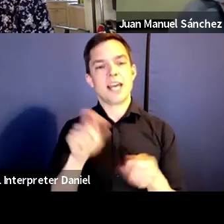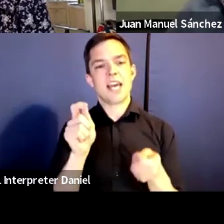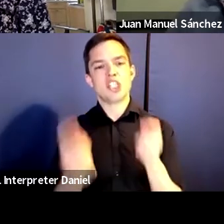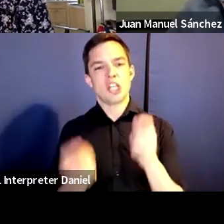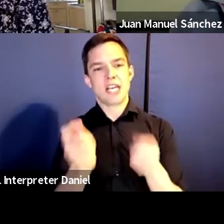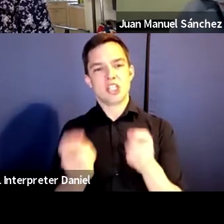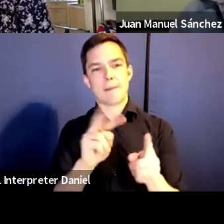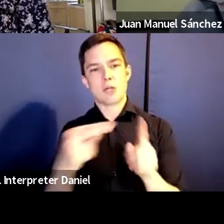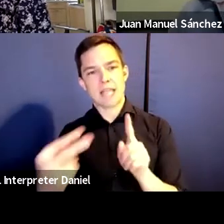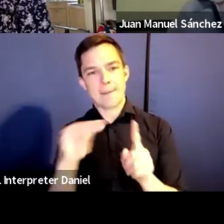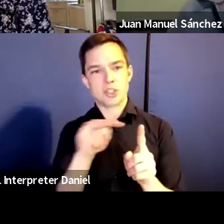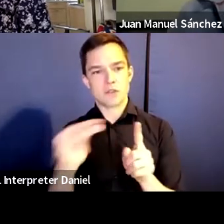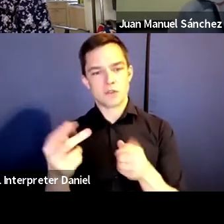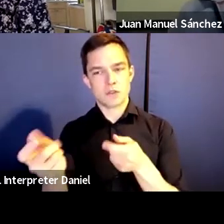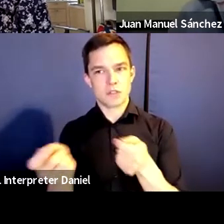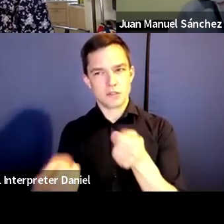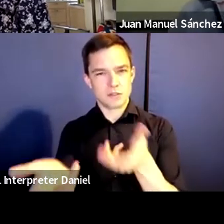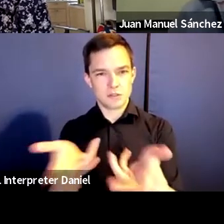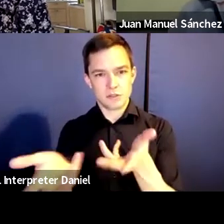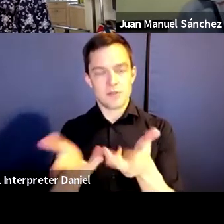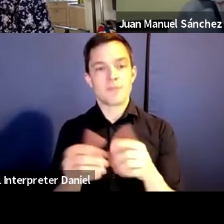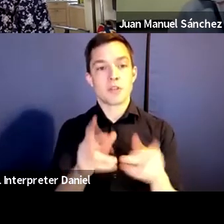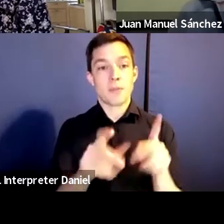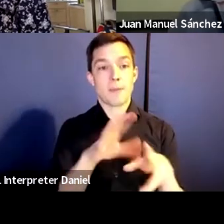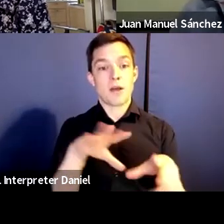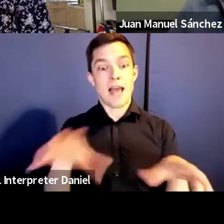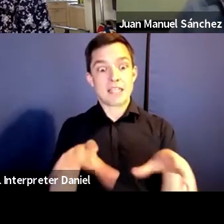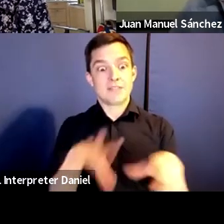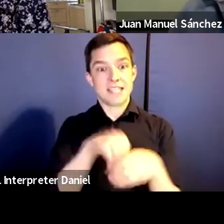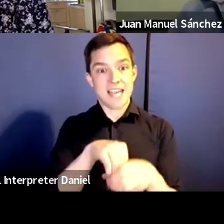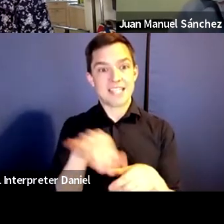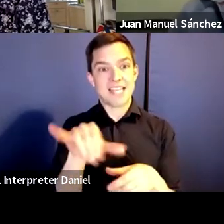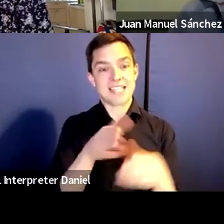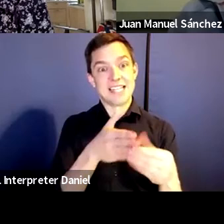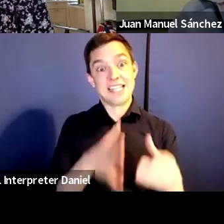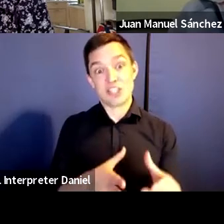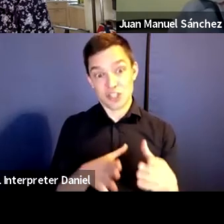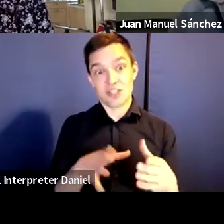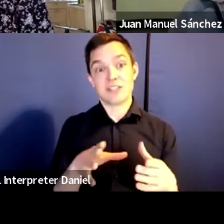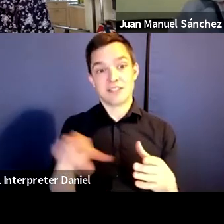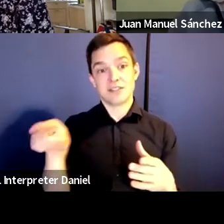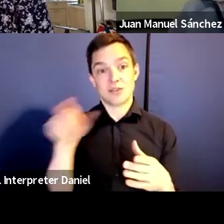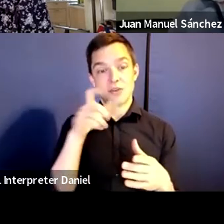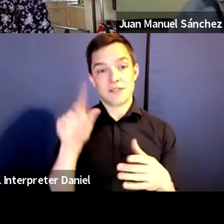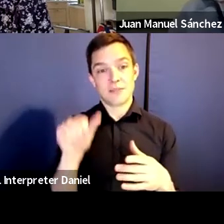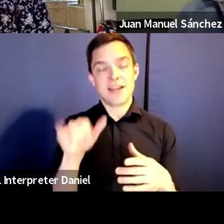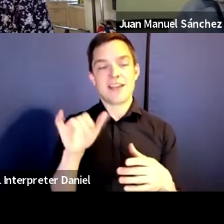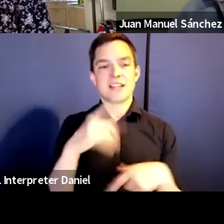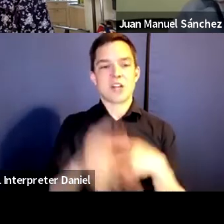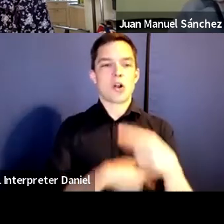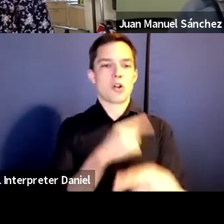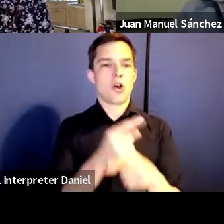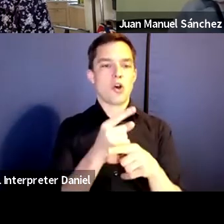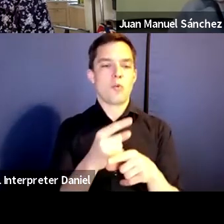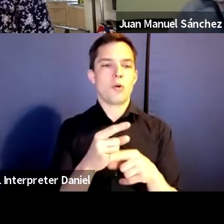perceptions, right? So people with disabilities are actively engaged as leaders in development. And I find that this is a global phenomenon and it's